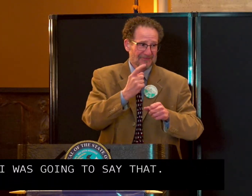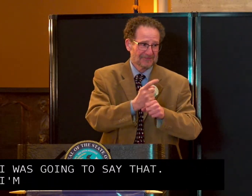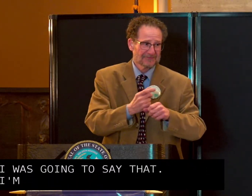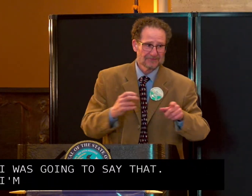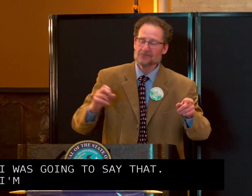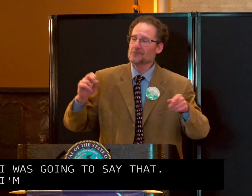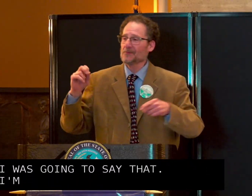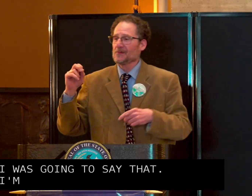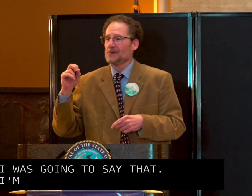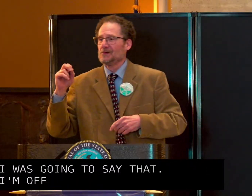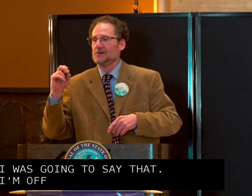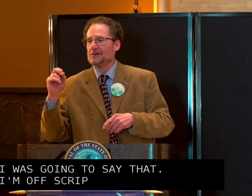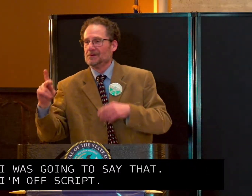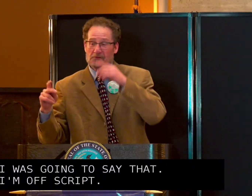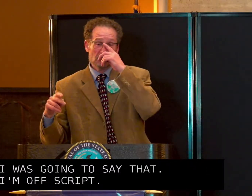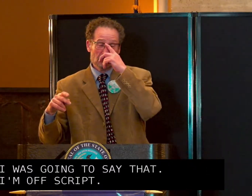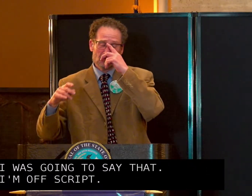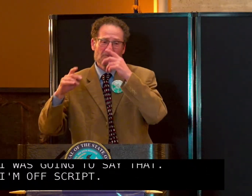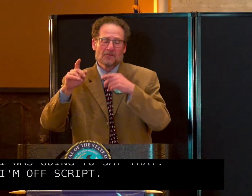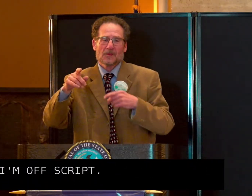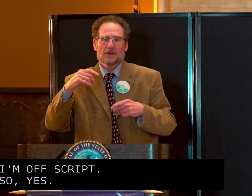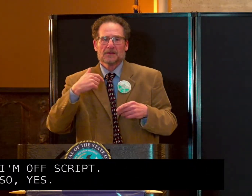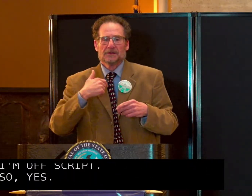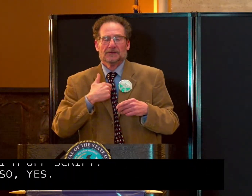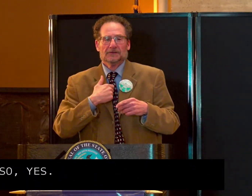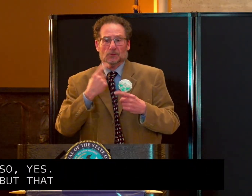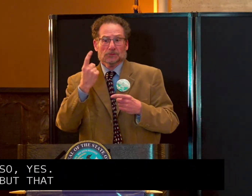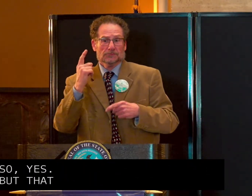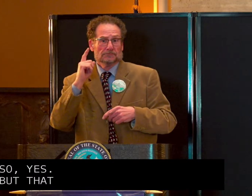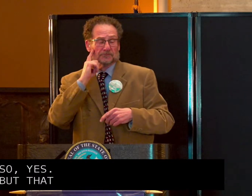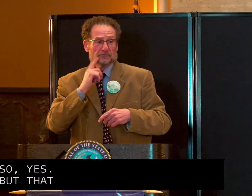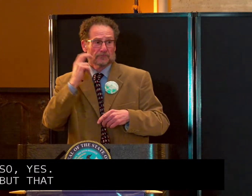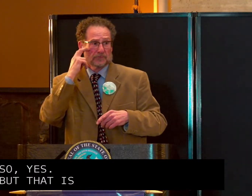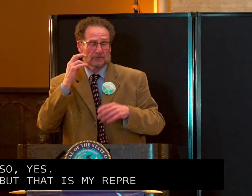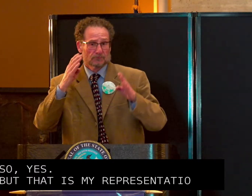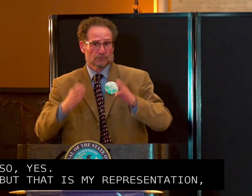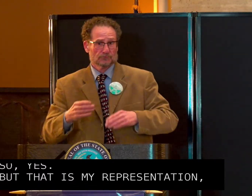So, yes, but that is my reputation, so here we go.